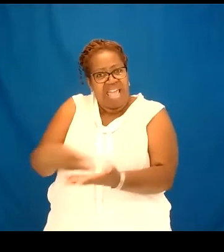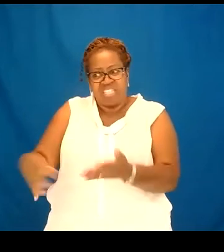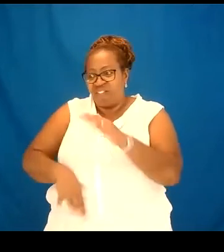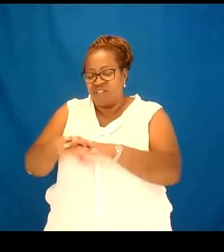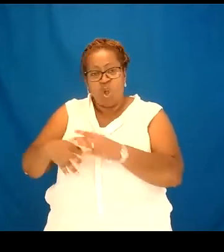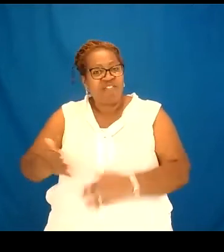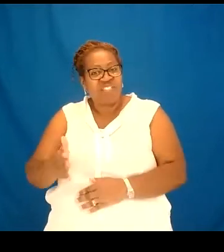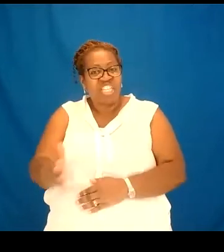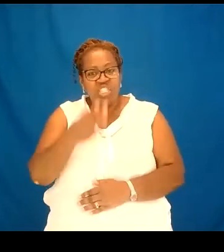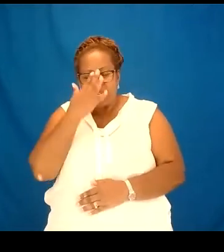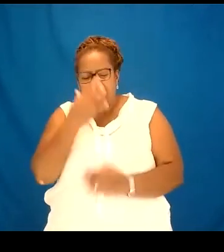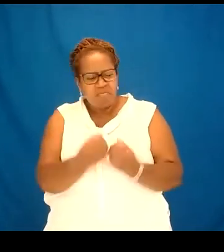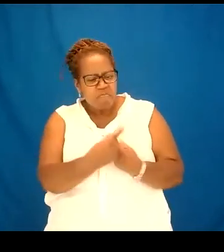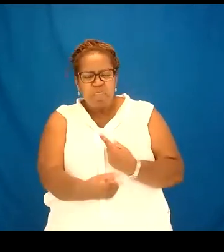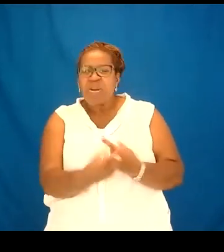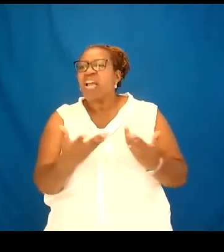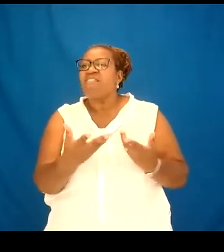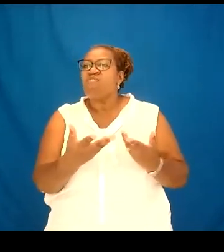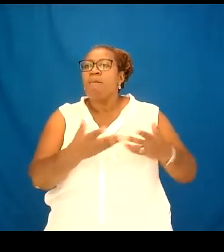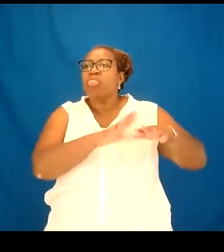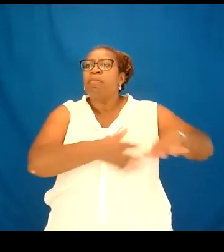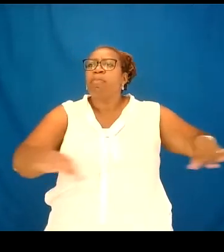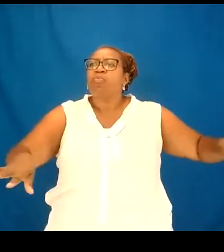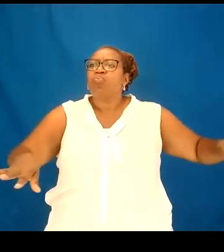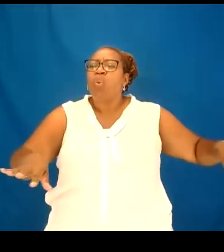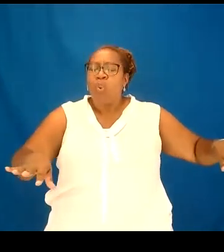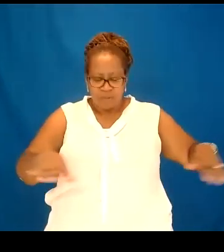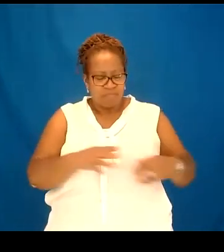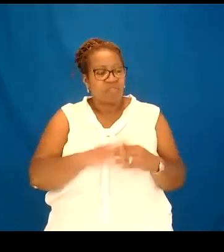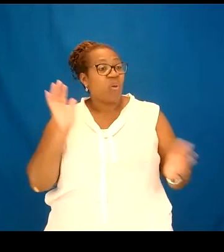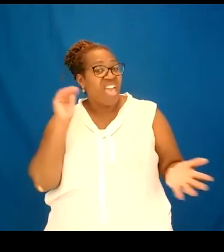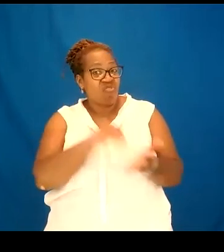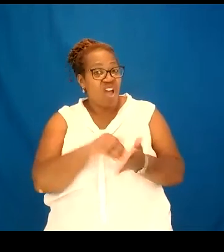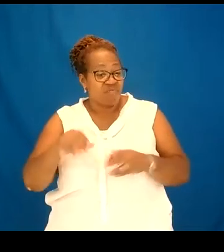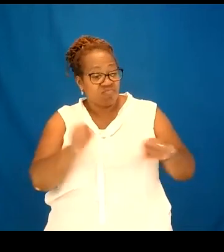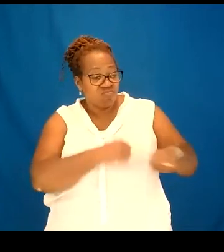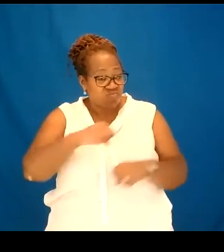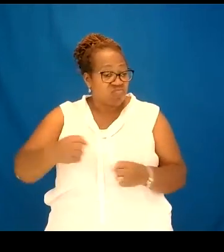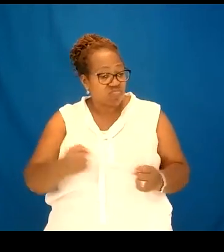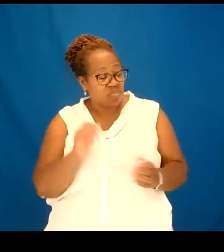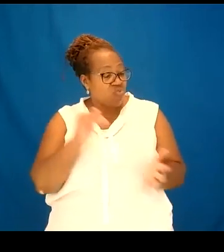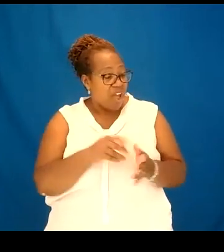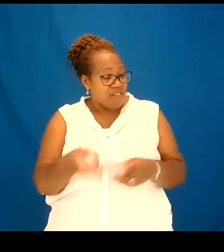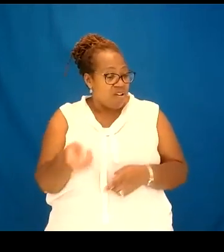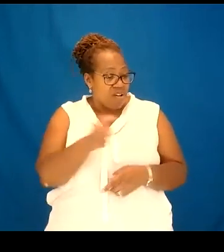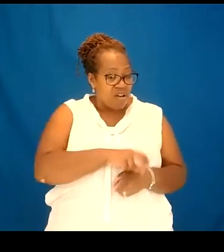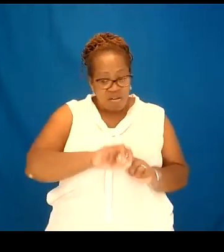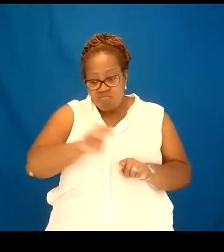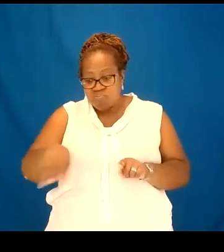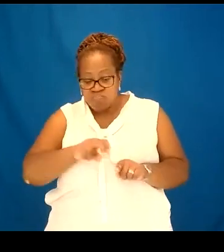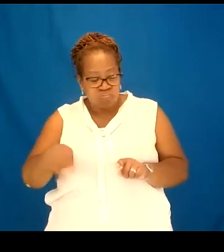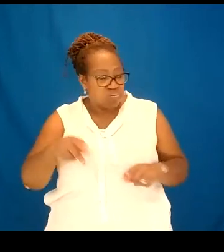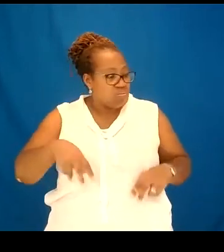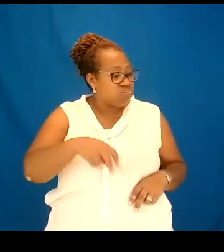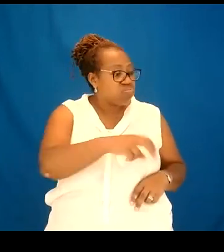from shore, about 100 meters. When they landed, they saw a fire of burning coals there with fish on